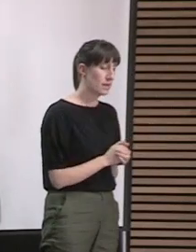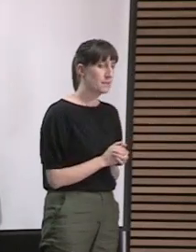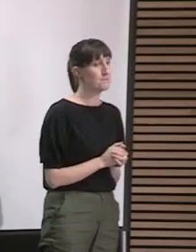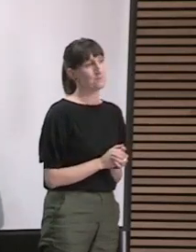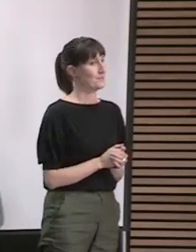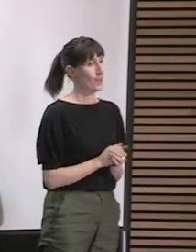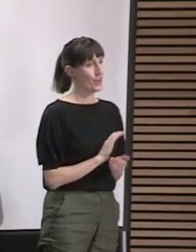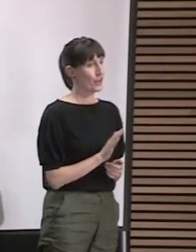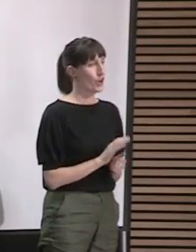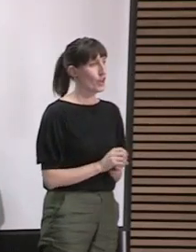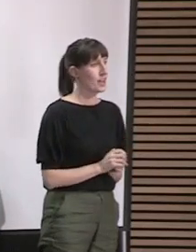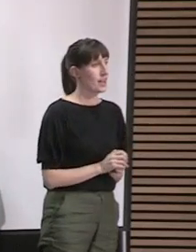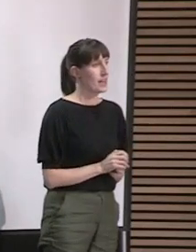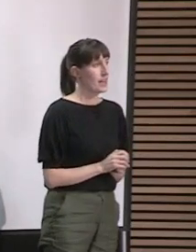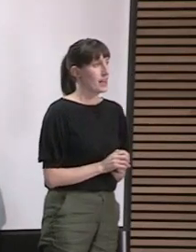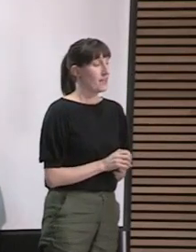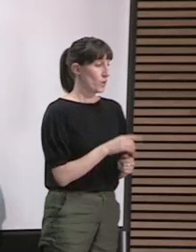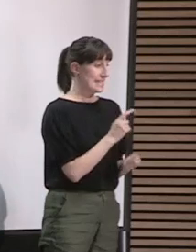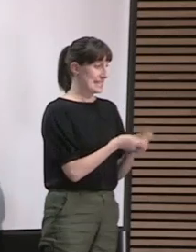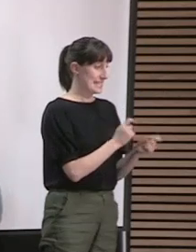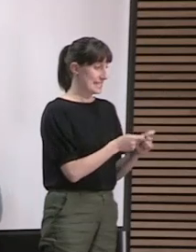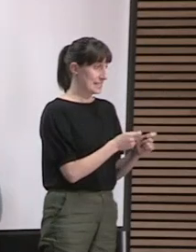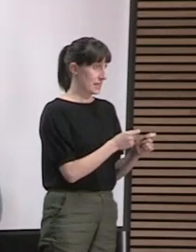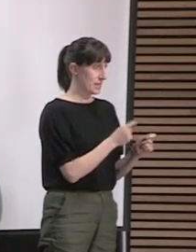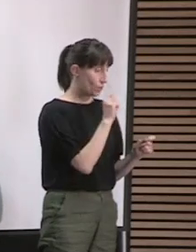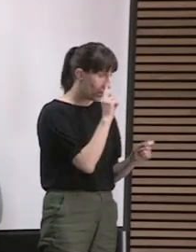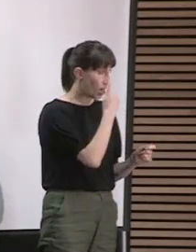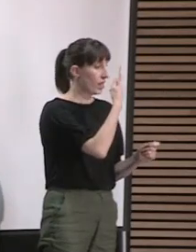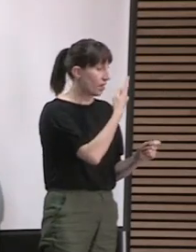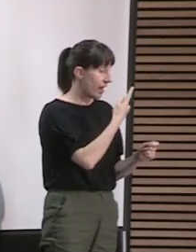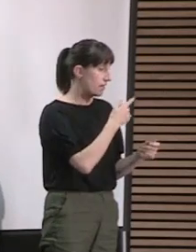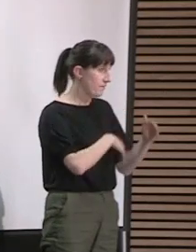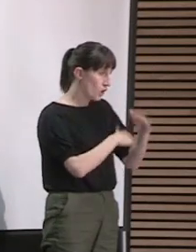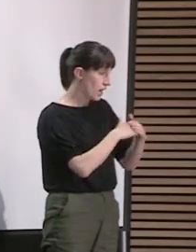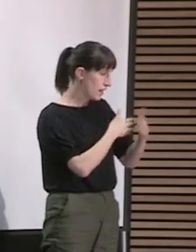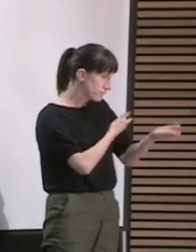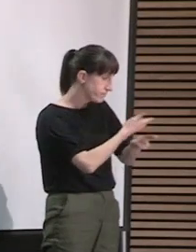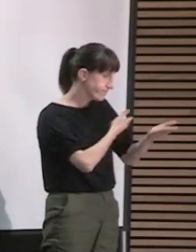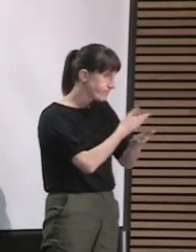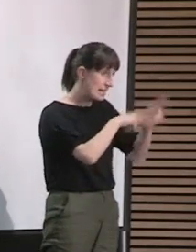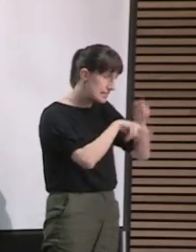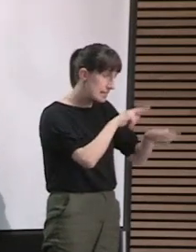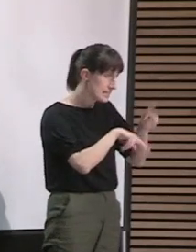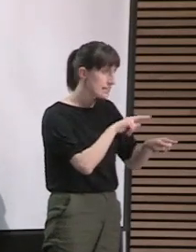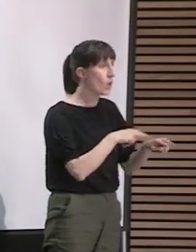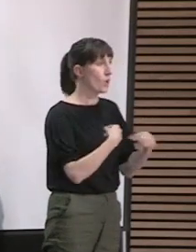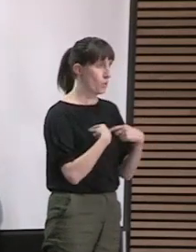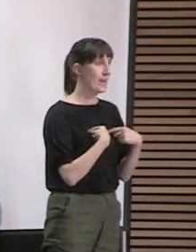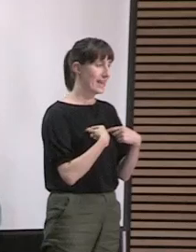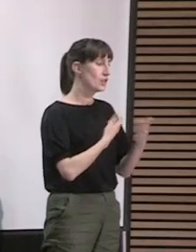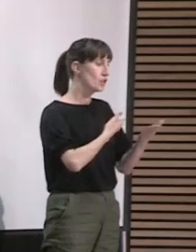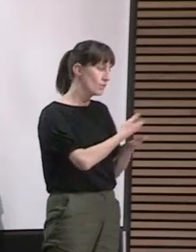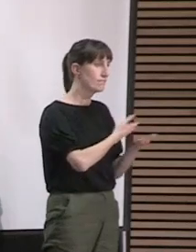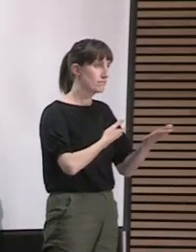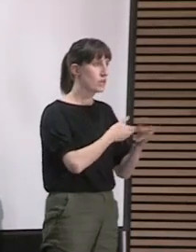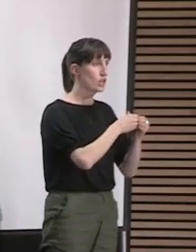the amount that is paid for doing a test or doing a full assessment in a test has been carefully negotiated and worked through by the